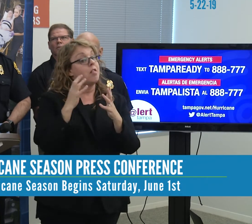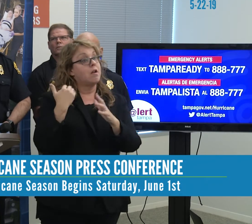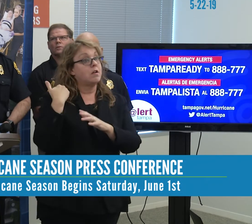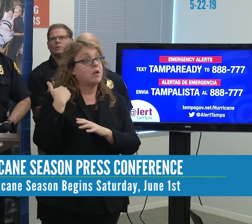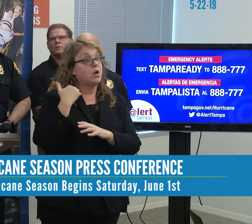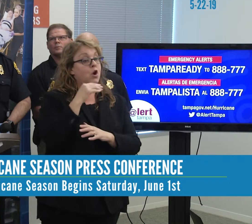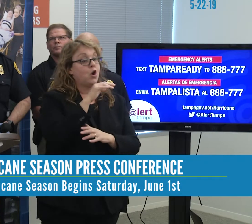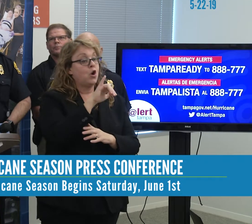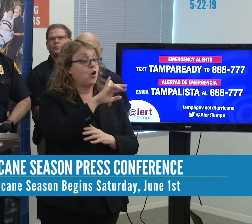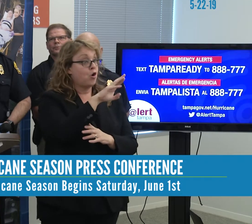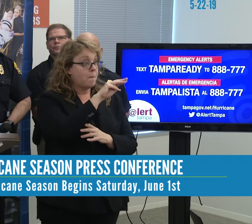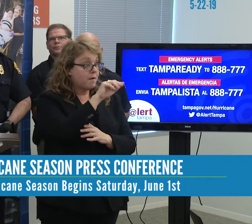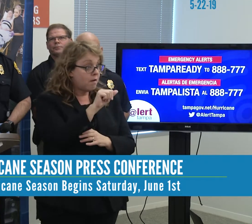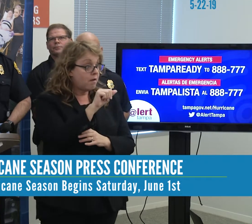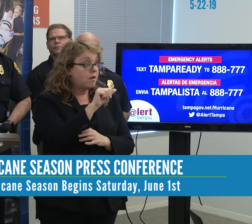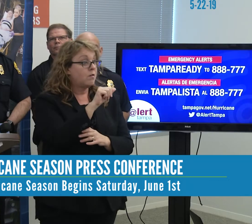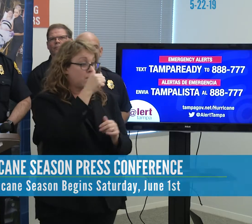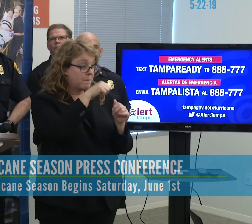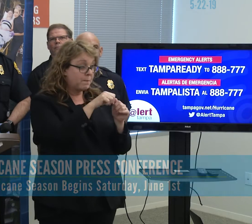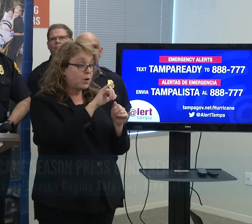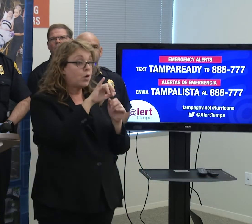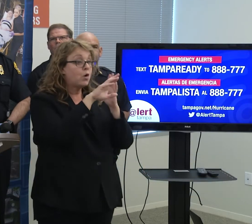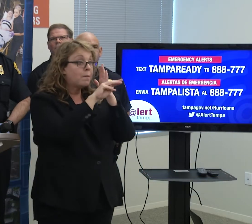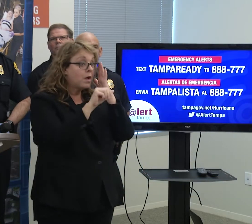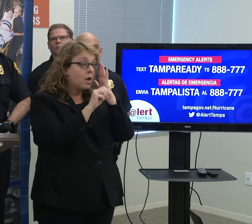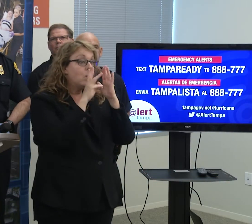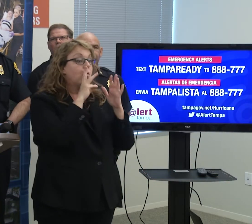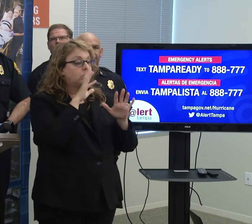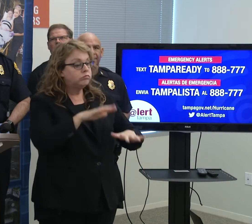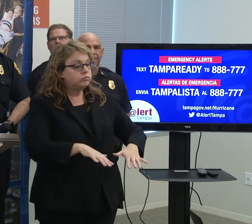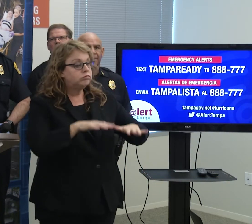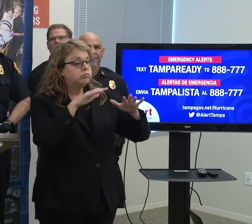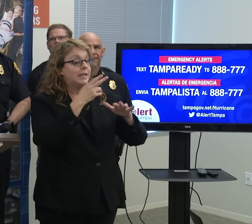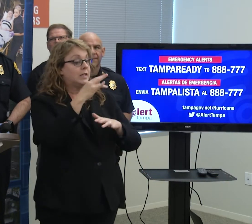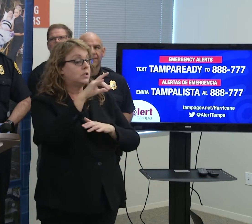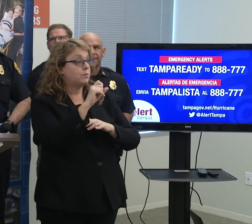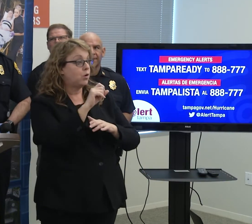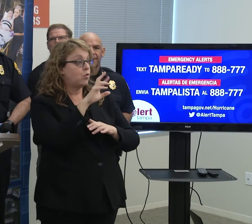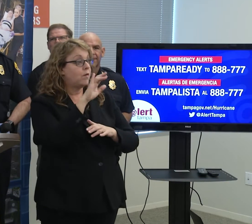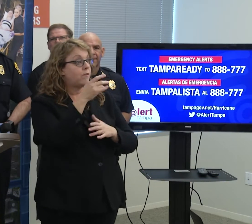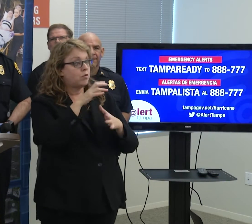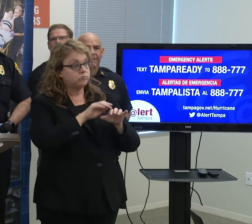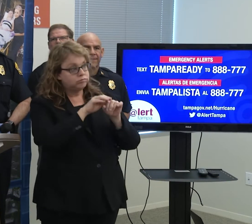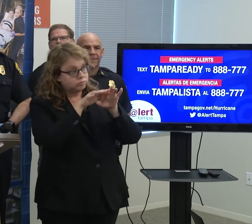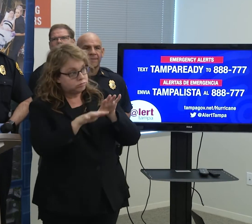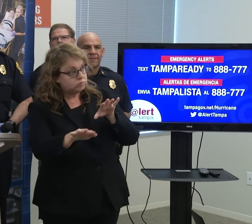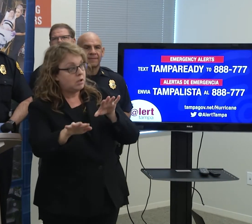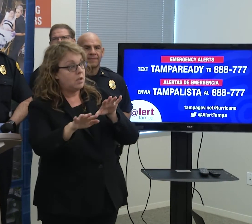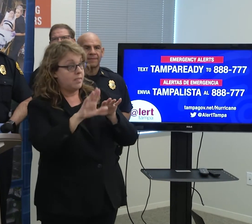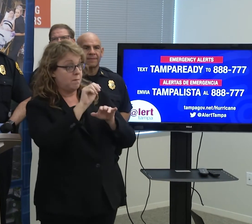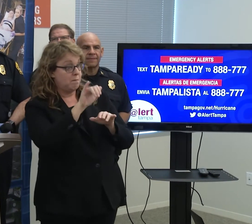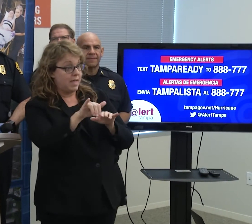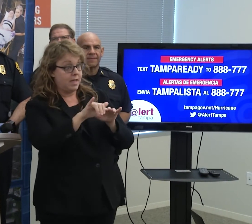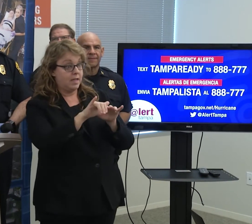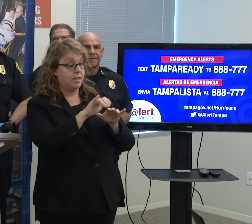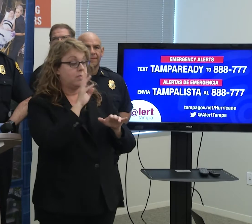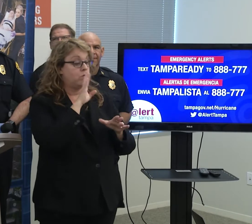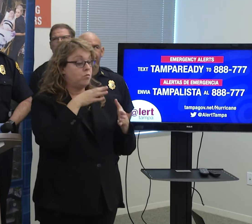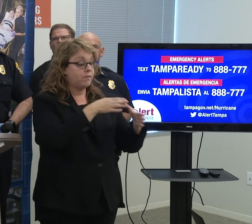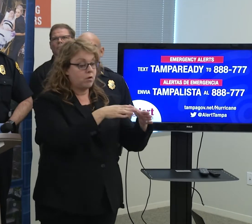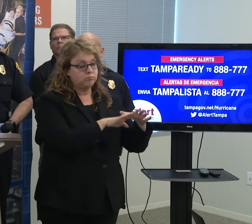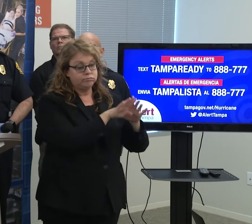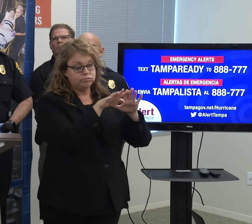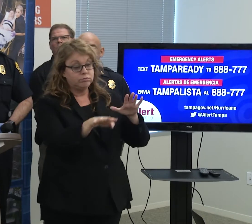amount from Irma. You know, if you recall, all the water in the Hillsborough River went out into the bay. And, you know, so much of Bayshore